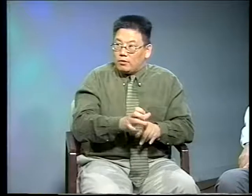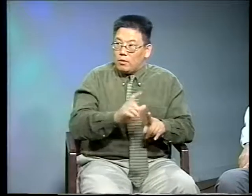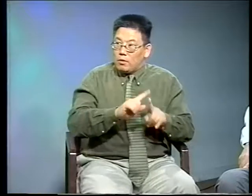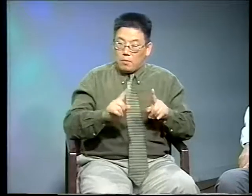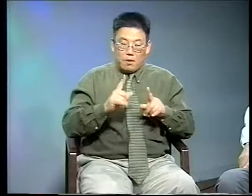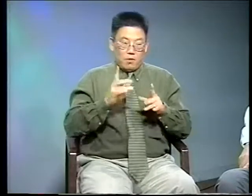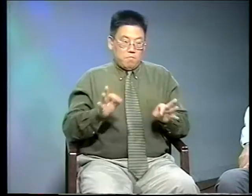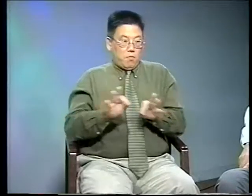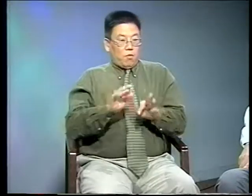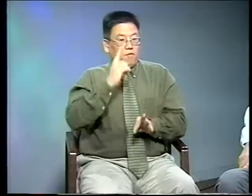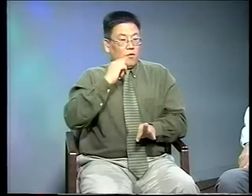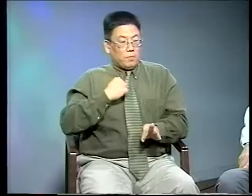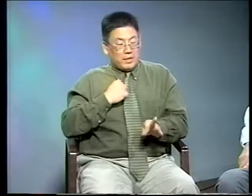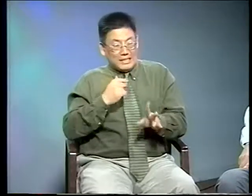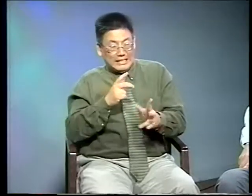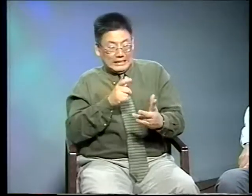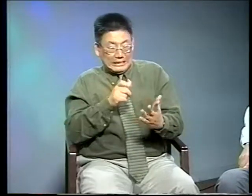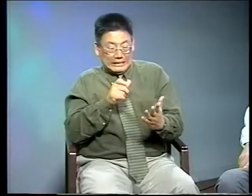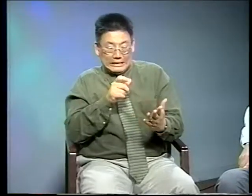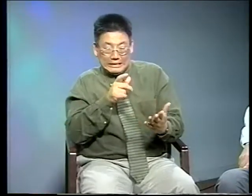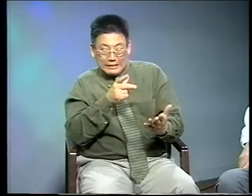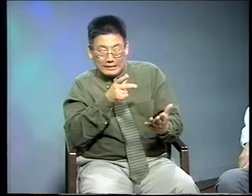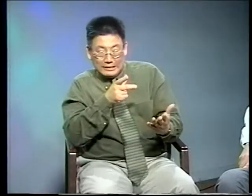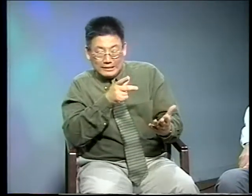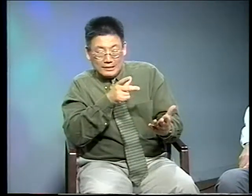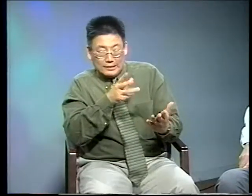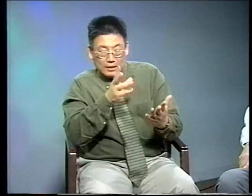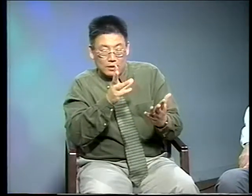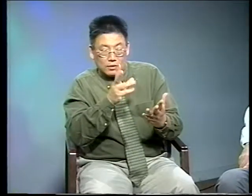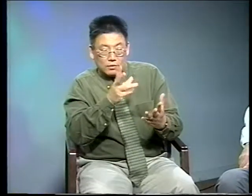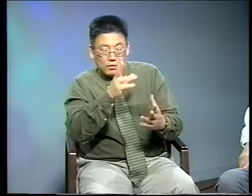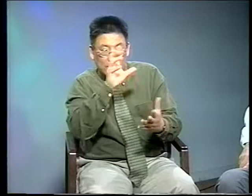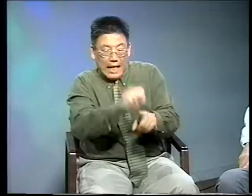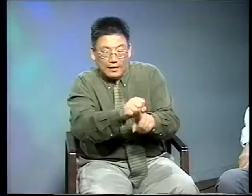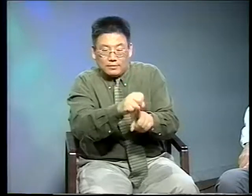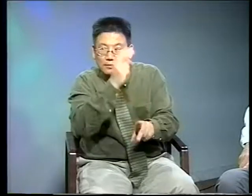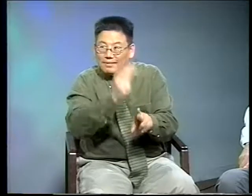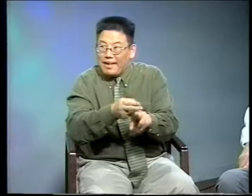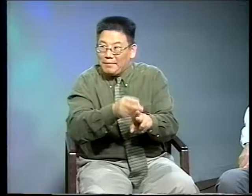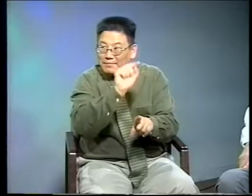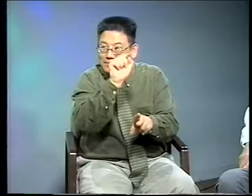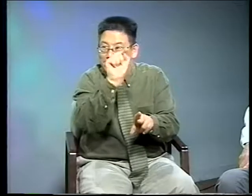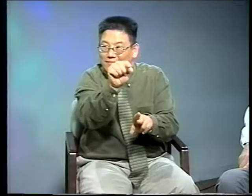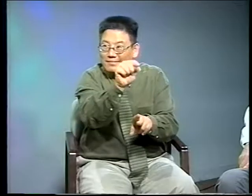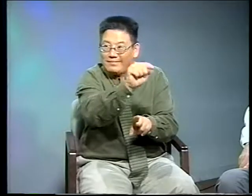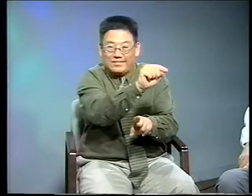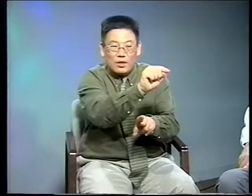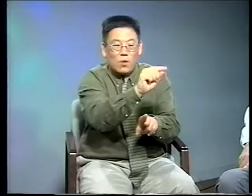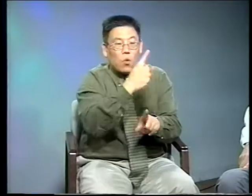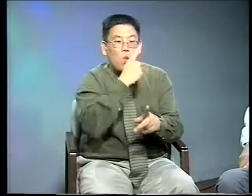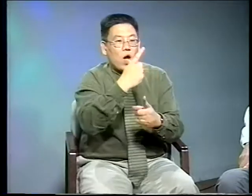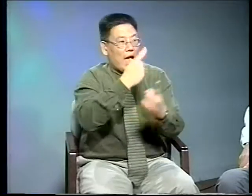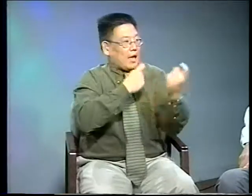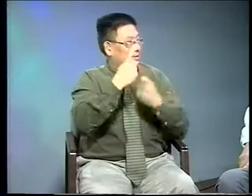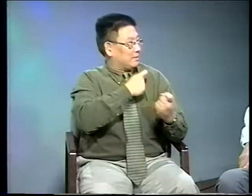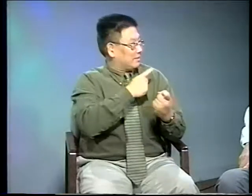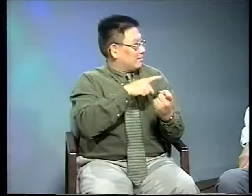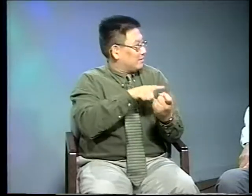And we were not able to relate to the Asian culture and understand the things that were being said, and also to even catch the